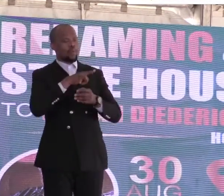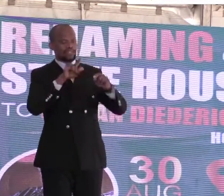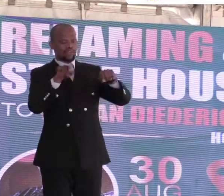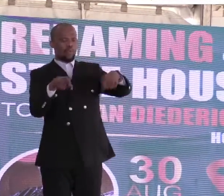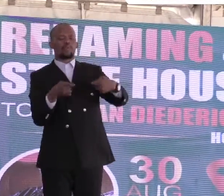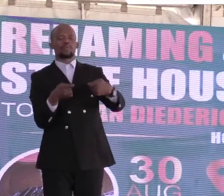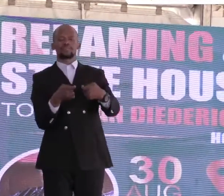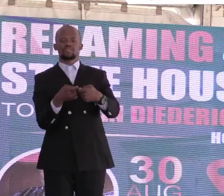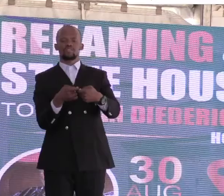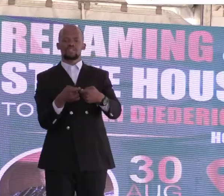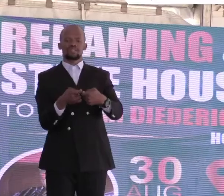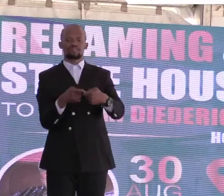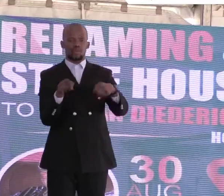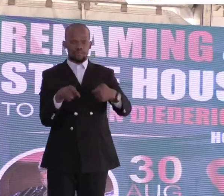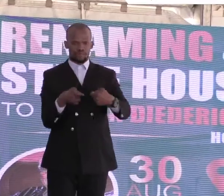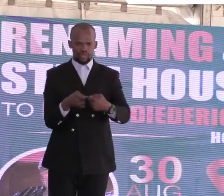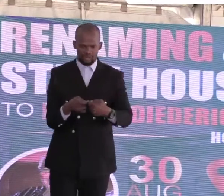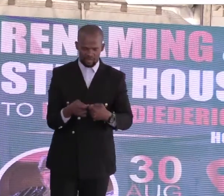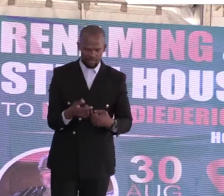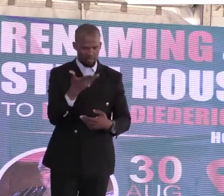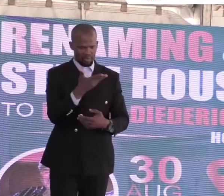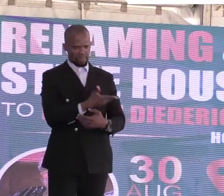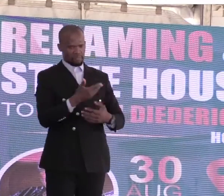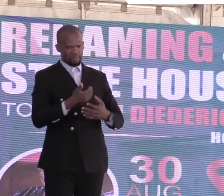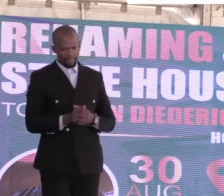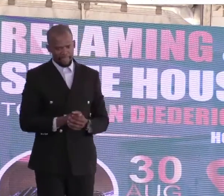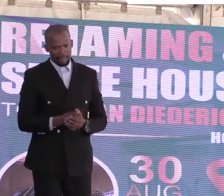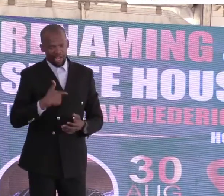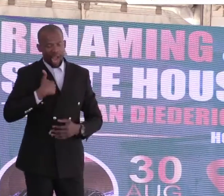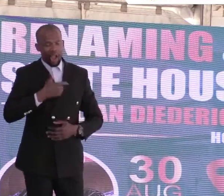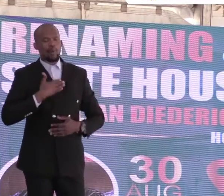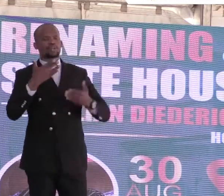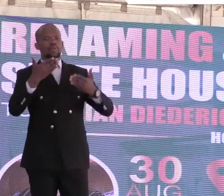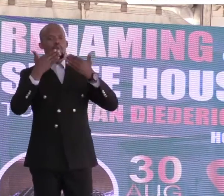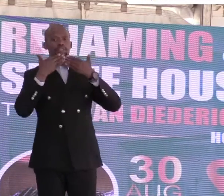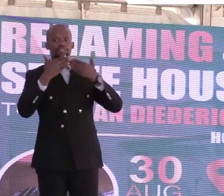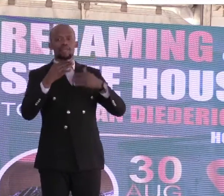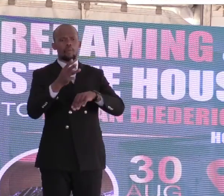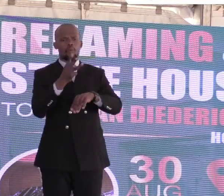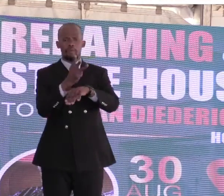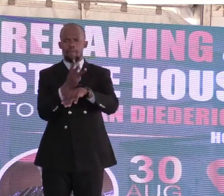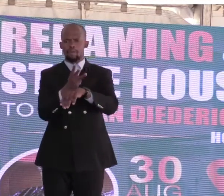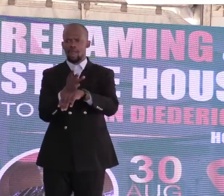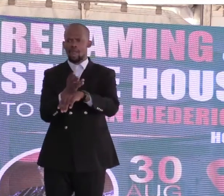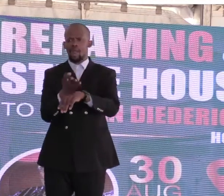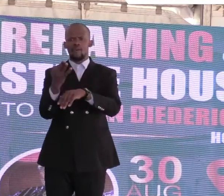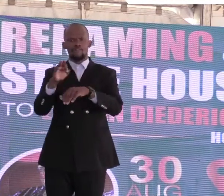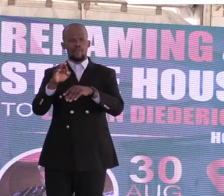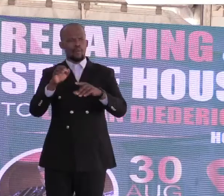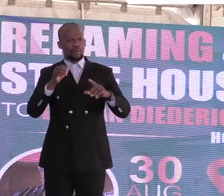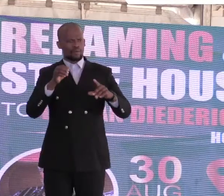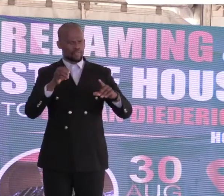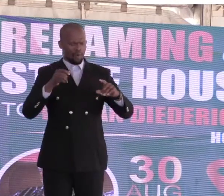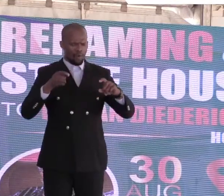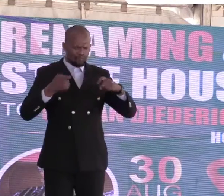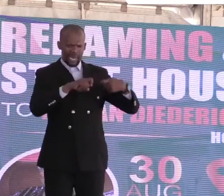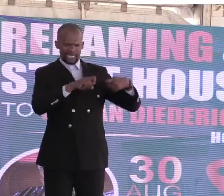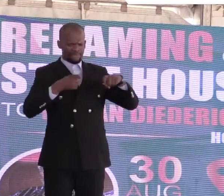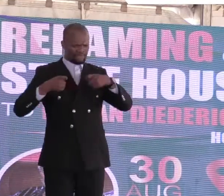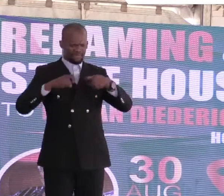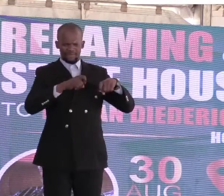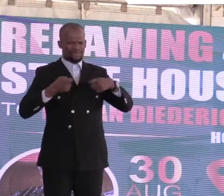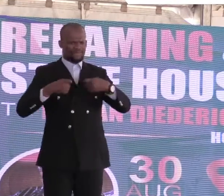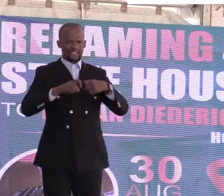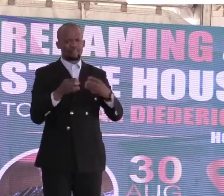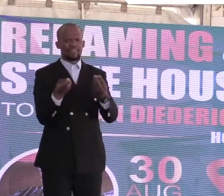contribution the family has made and the sacrifice. I want to thank Umama for her fight against injustices of the